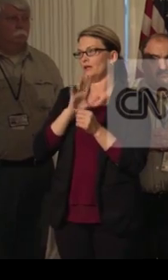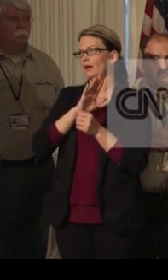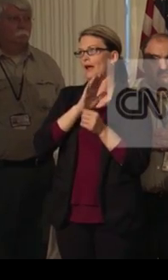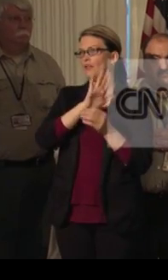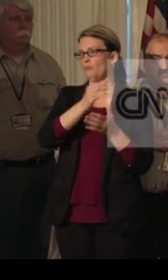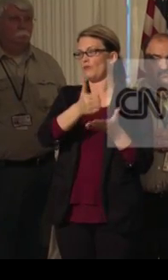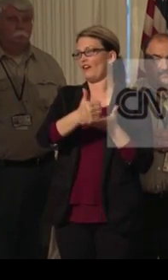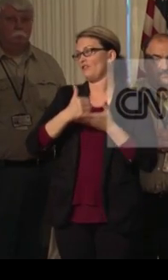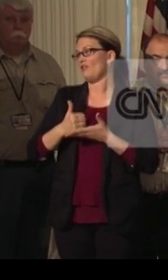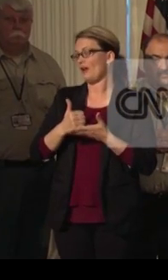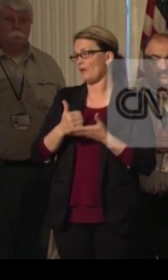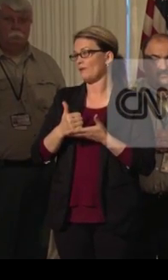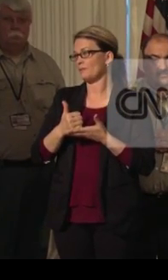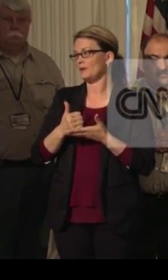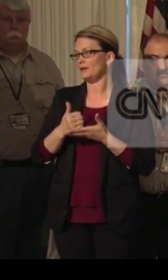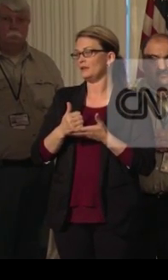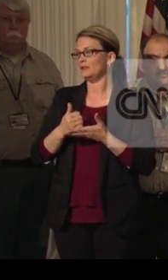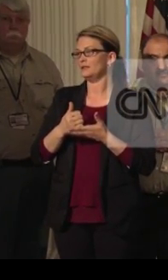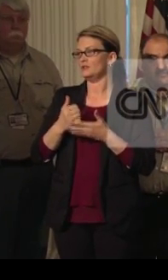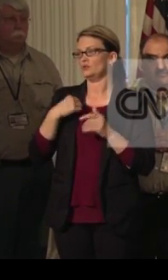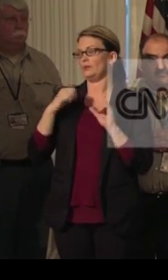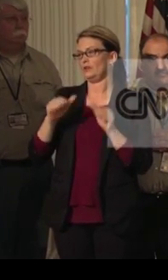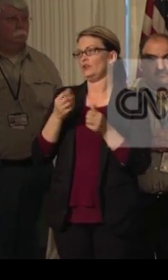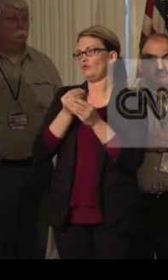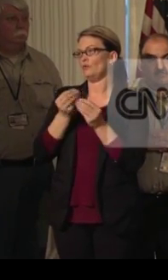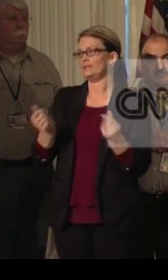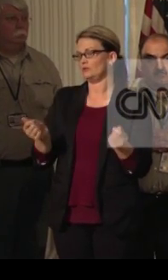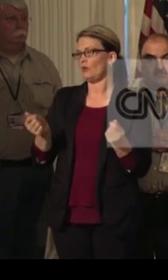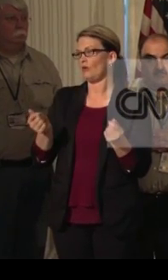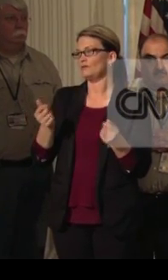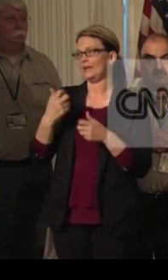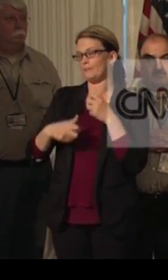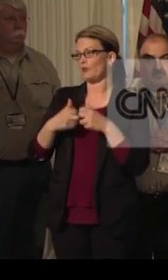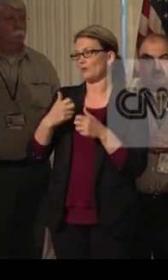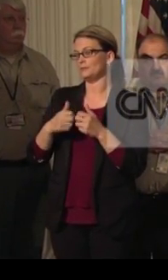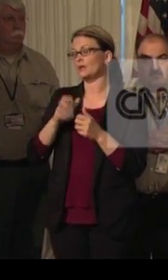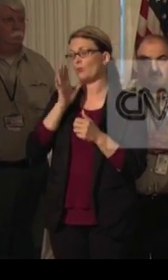problems this particular chemical could have caused. I think it would have been very helpful.